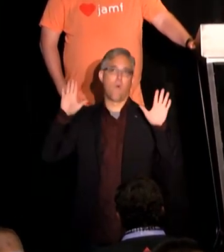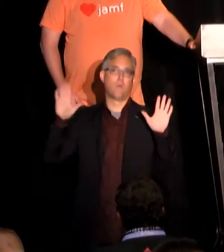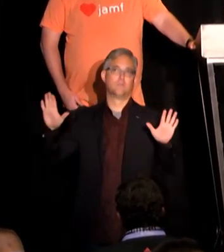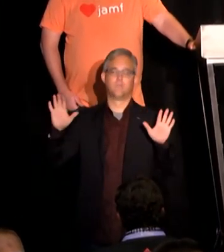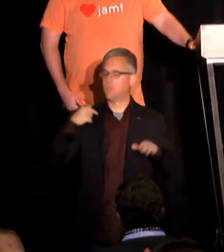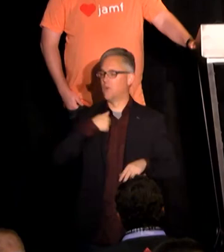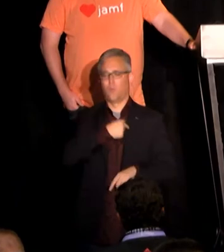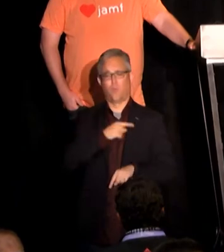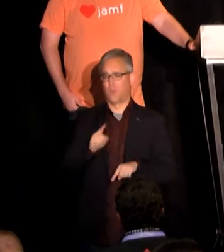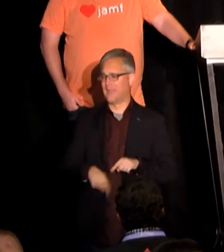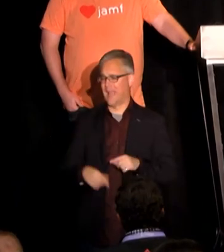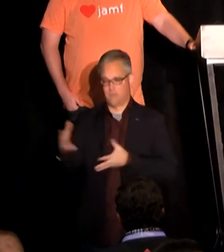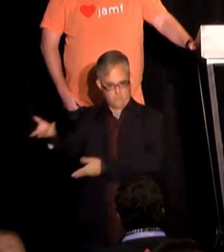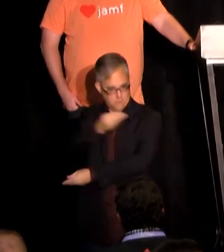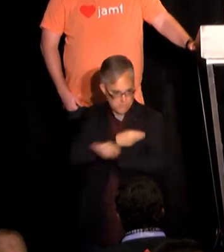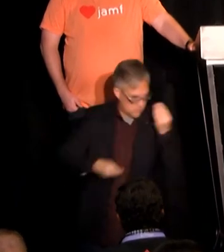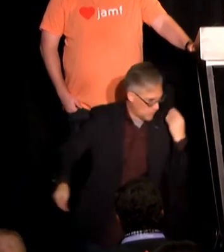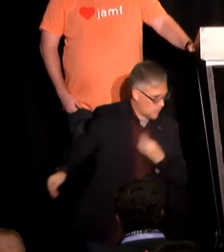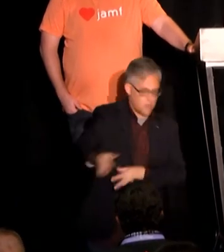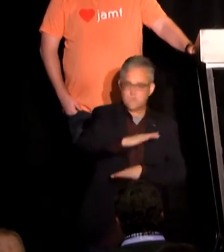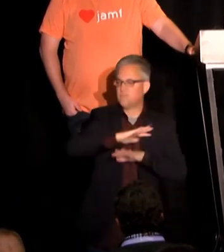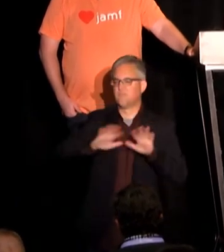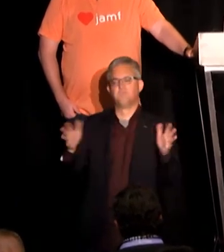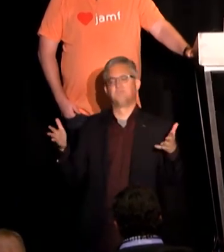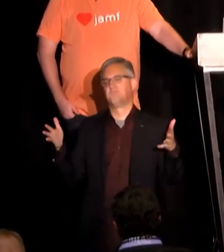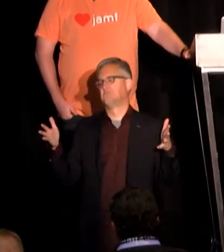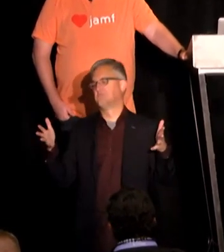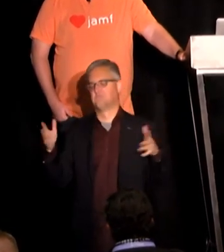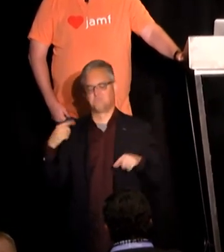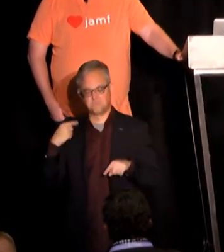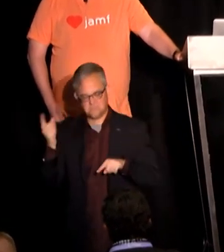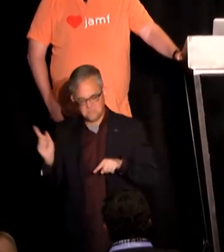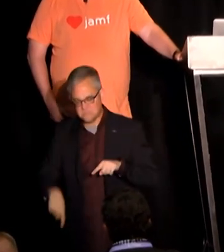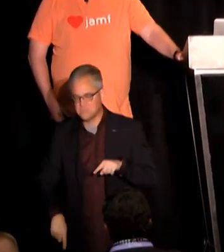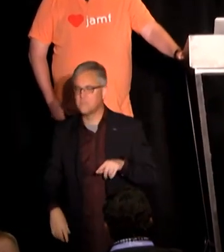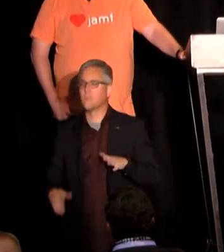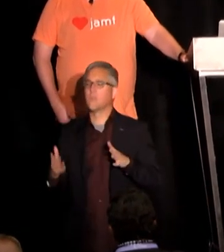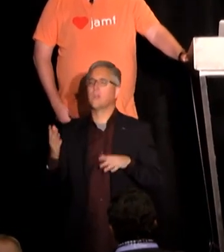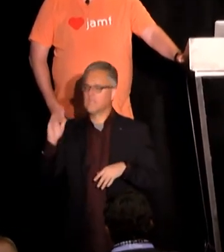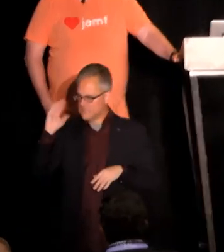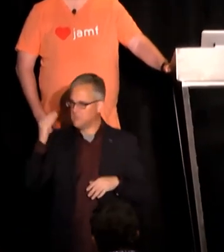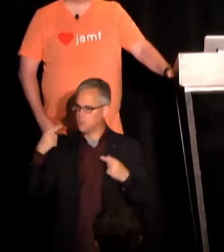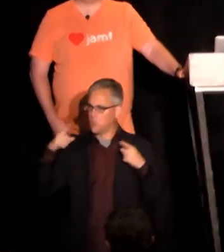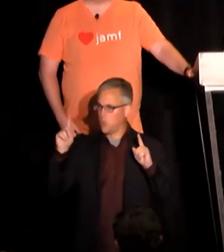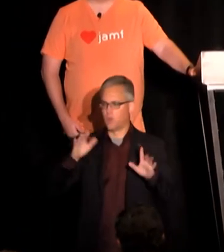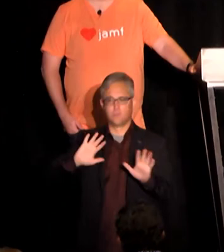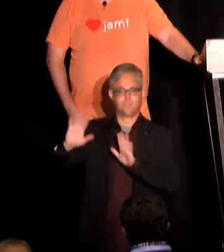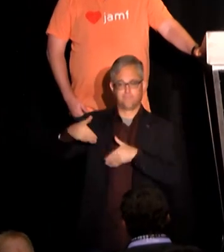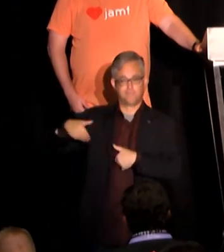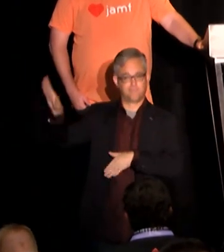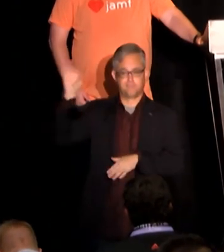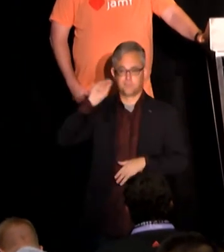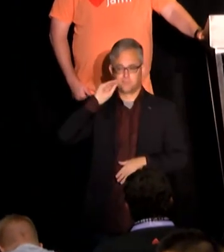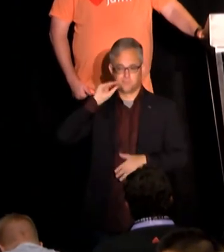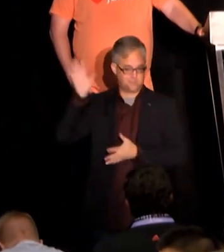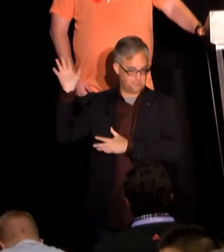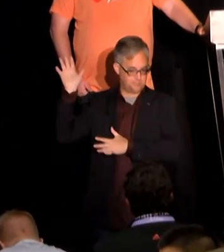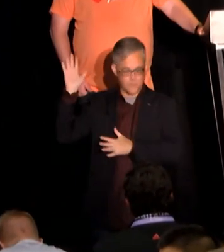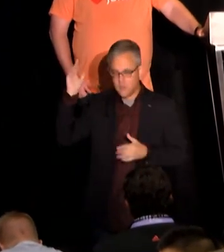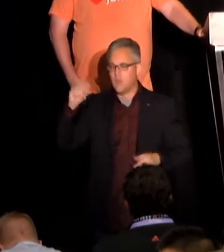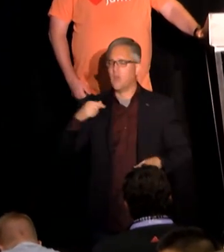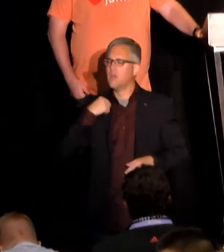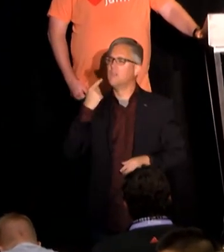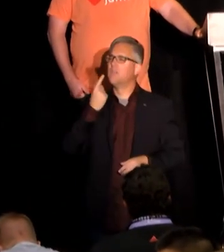can't manage that collection and redistribution every year. It seems to work for us, but I'm just curious as to how